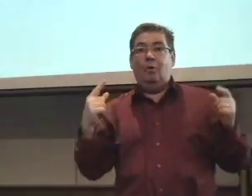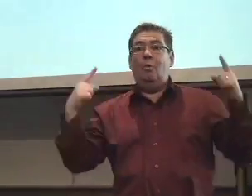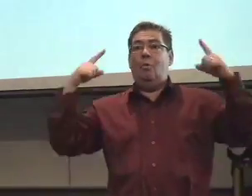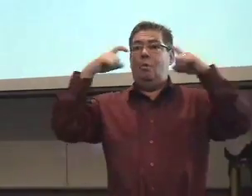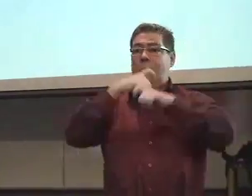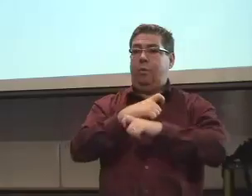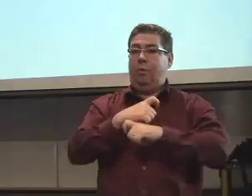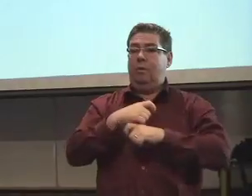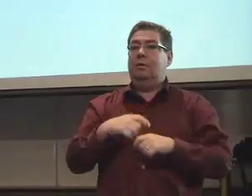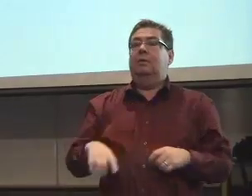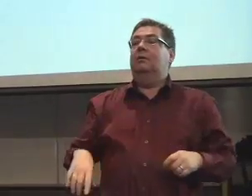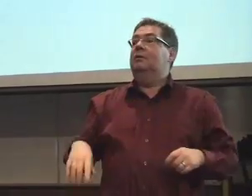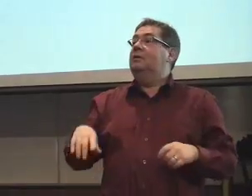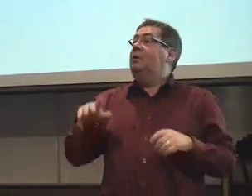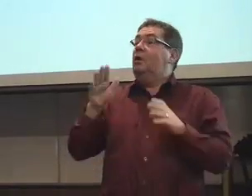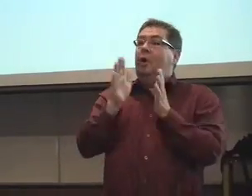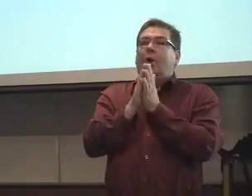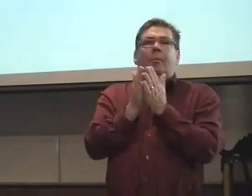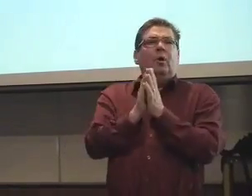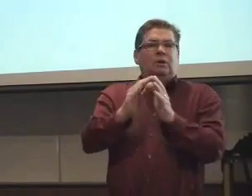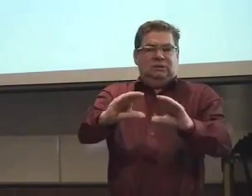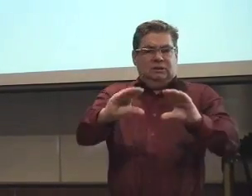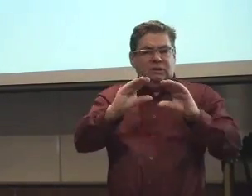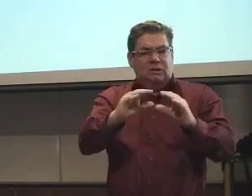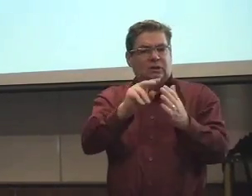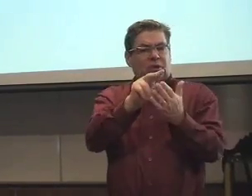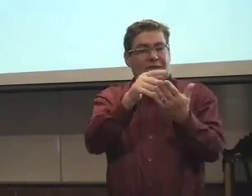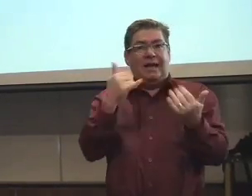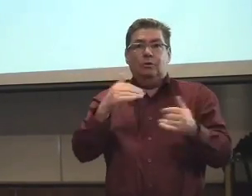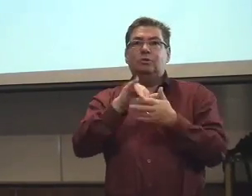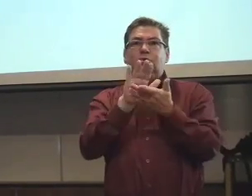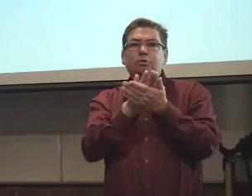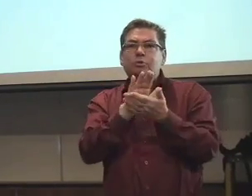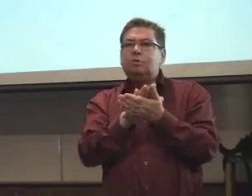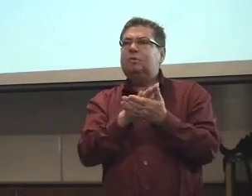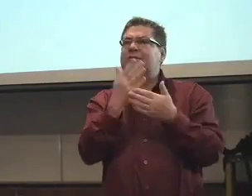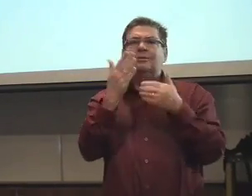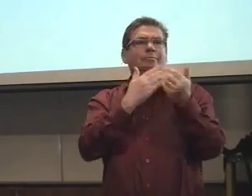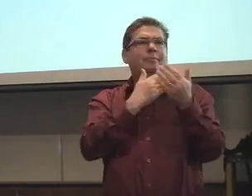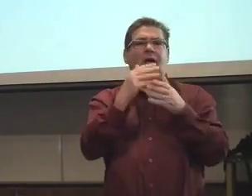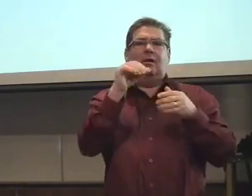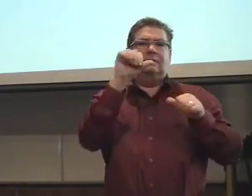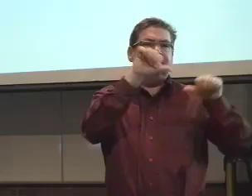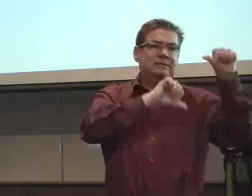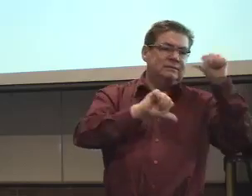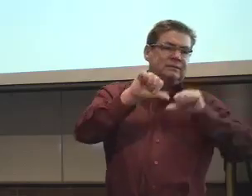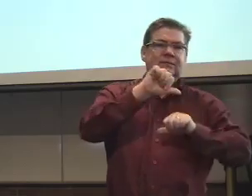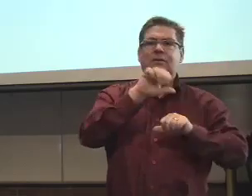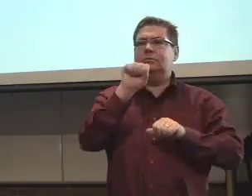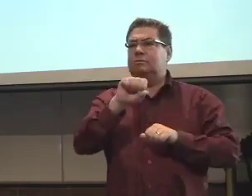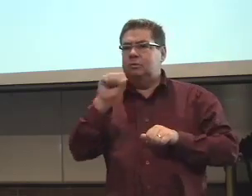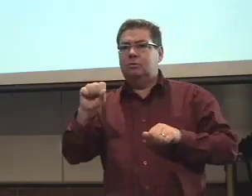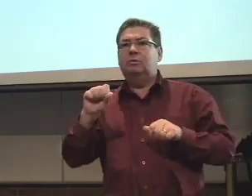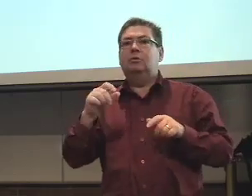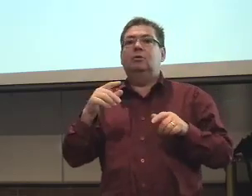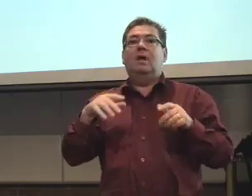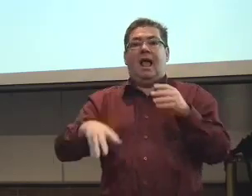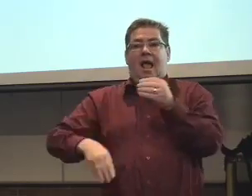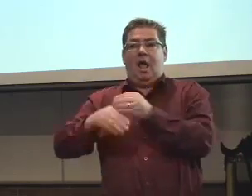The text in textbooks that are, reading books that kids are reading, whatever they're reading, it changes by number of words, by